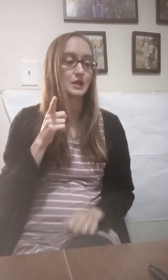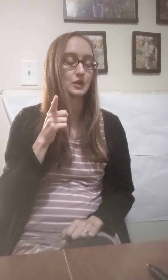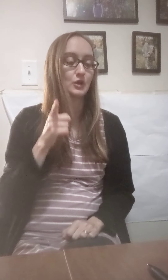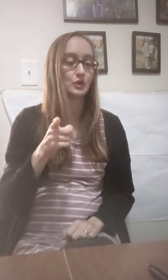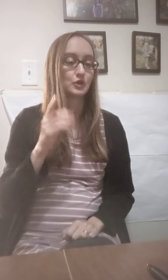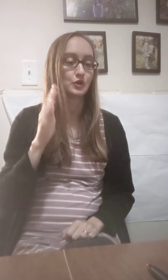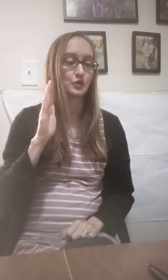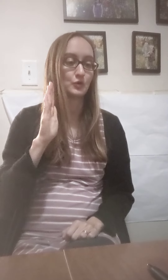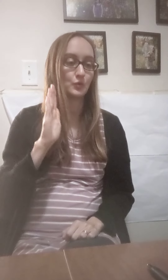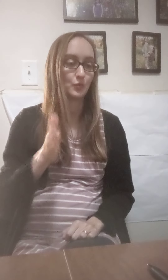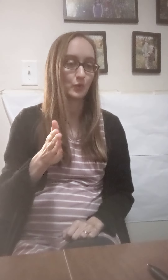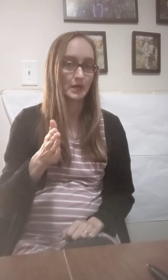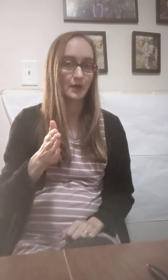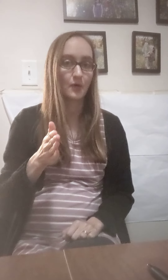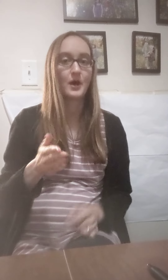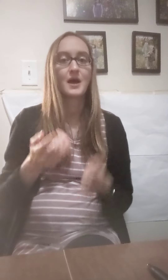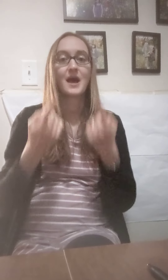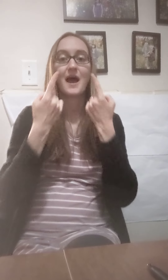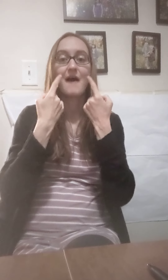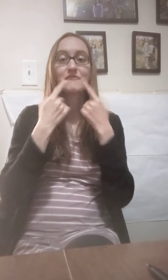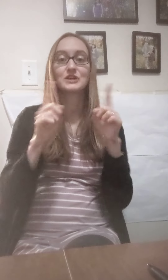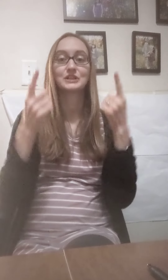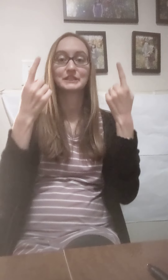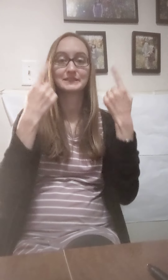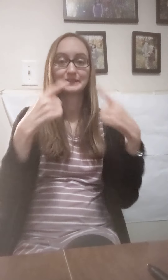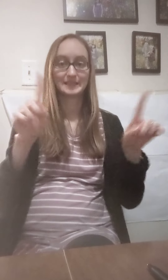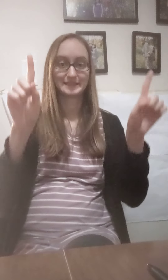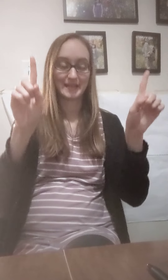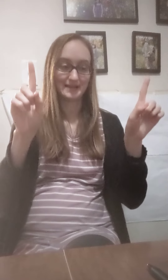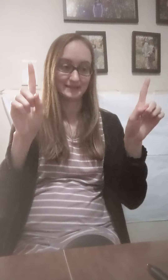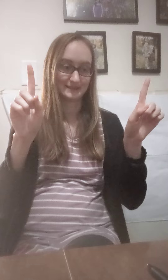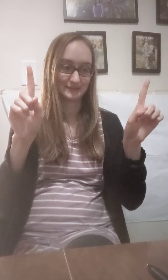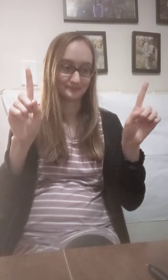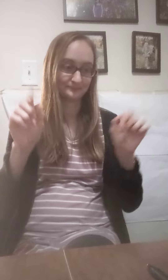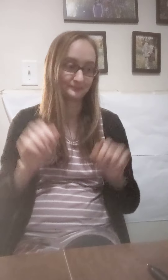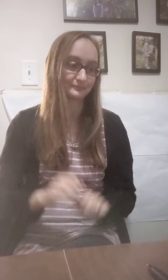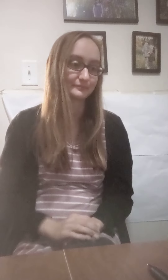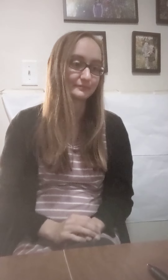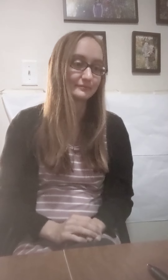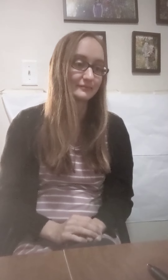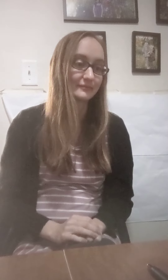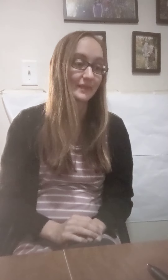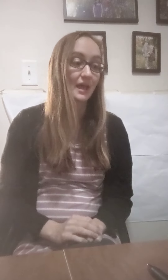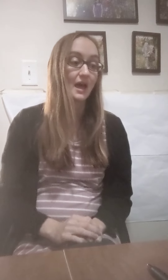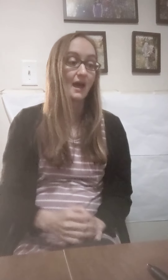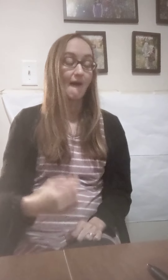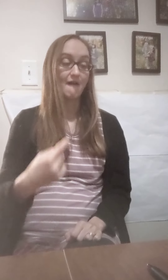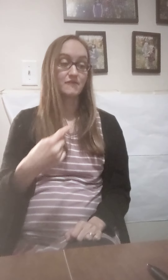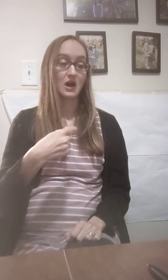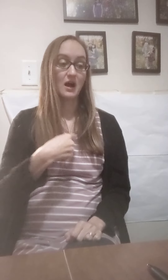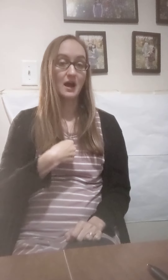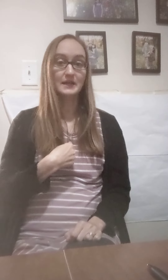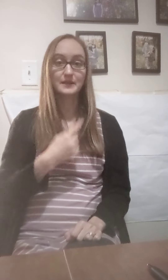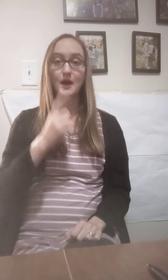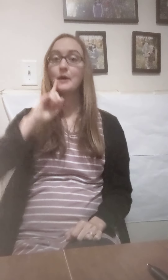you will have good success, have I not